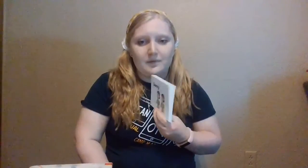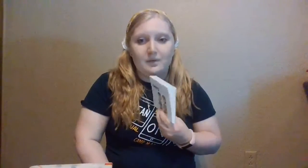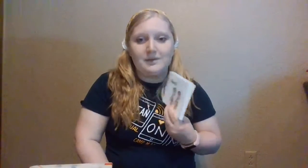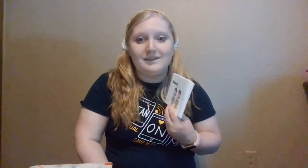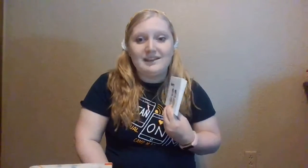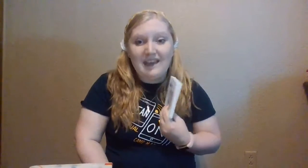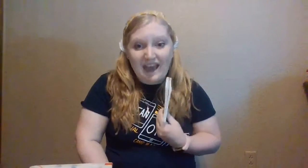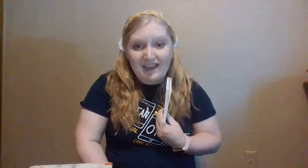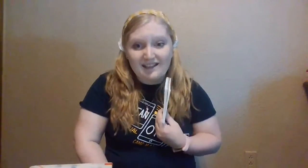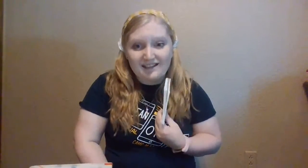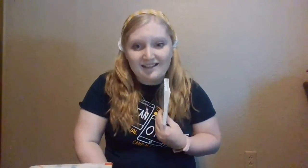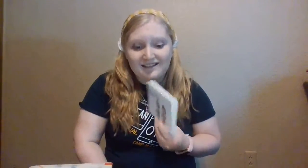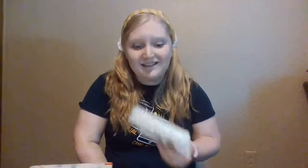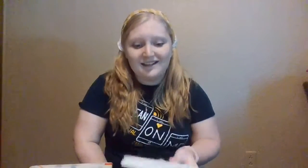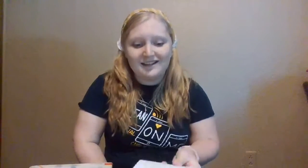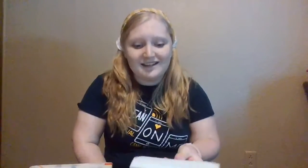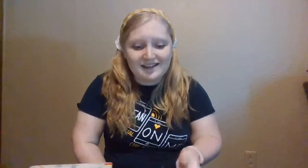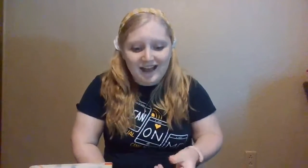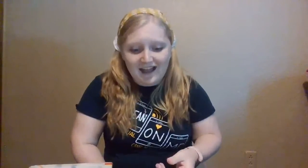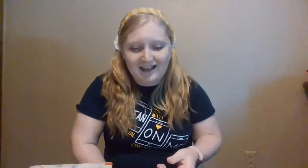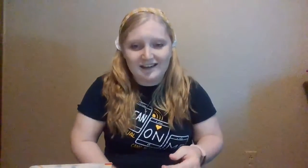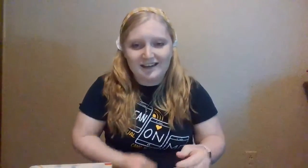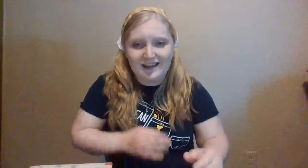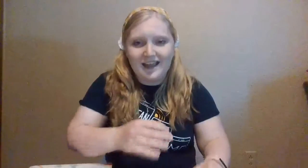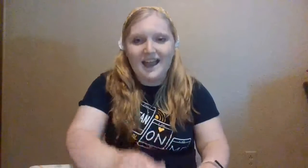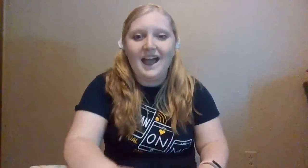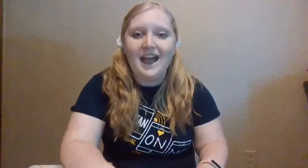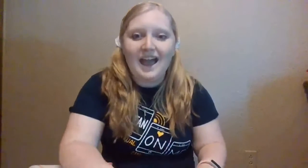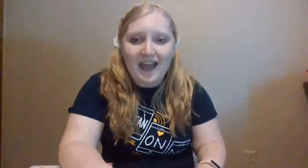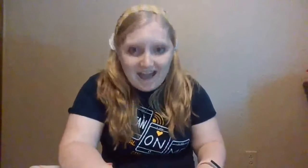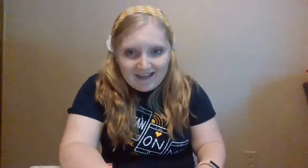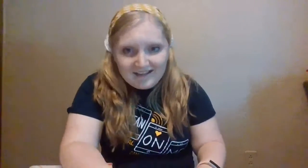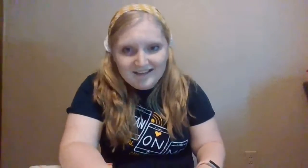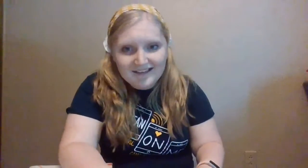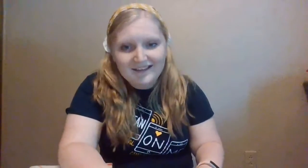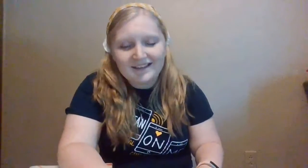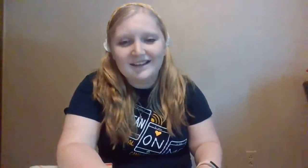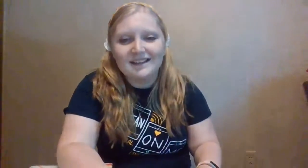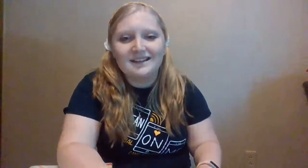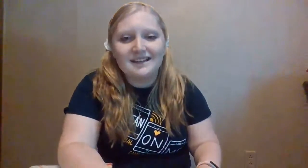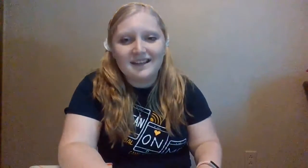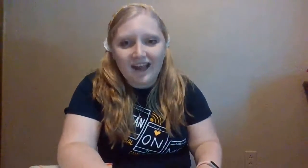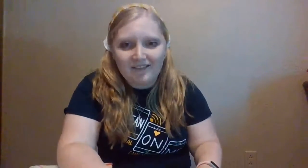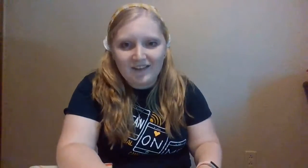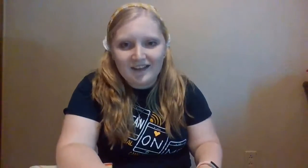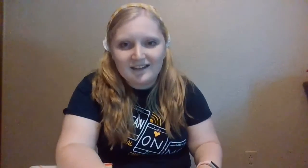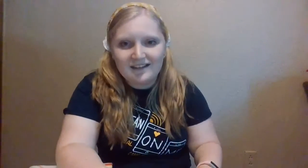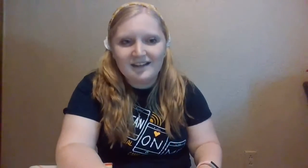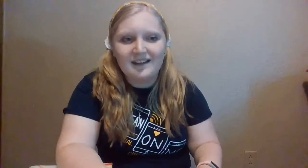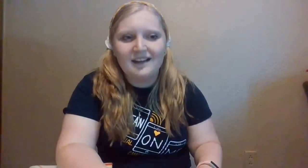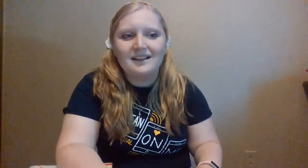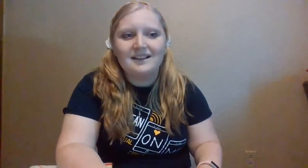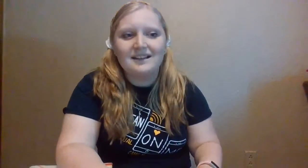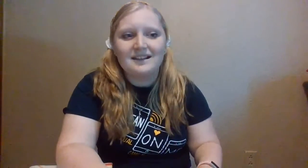So 10, 9, 8, 7,